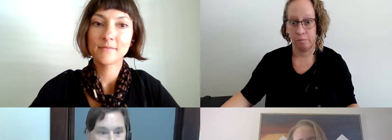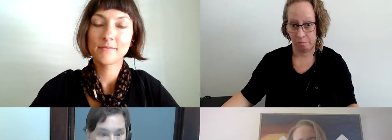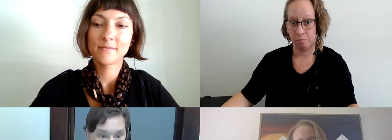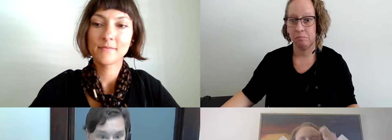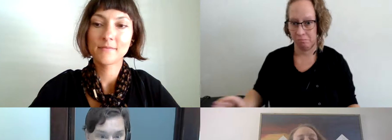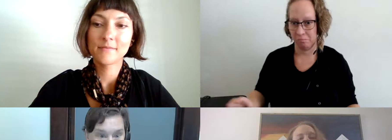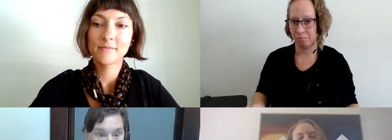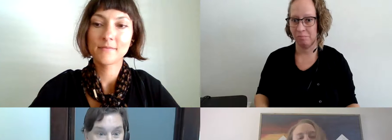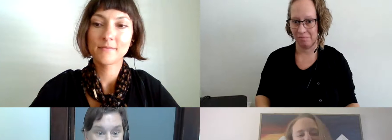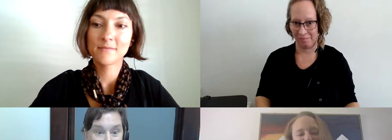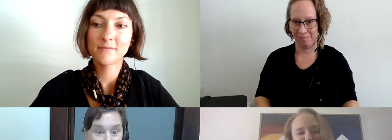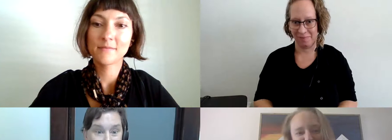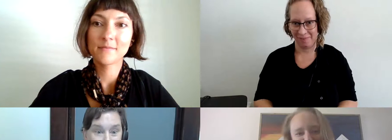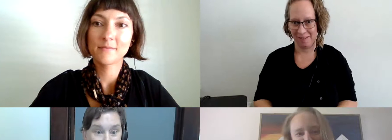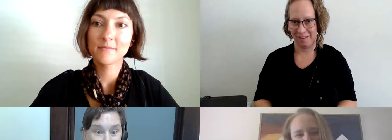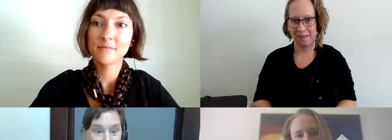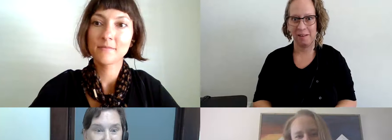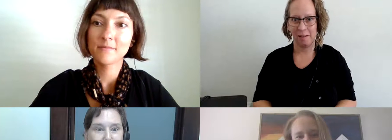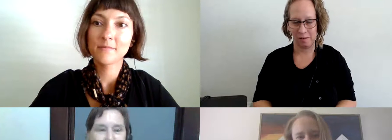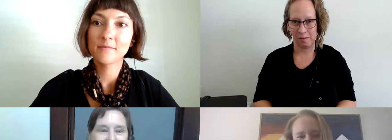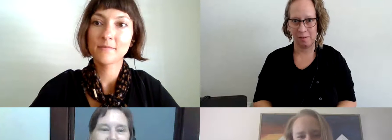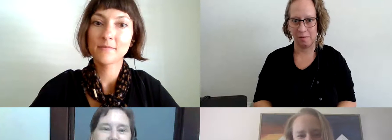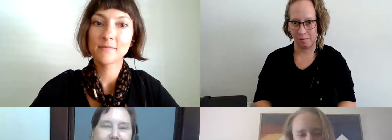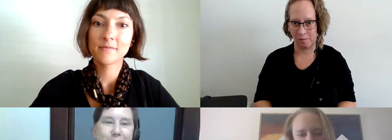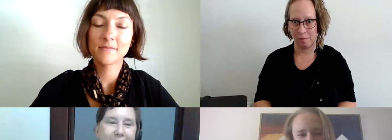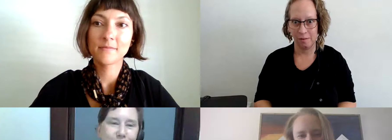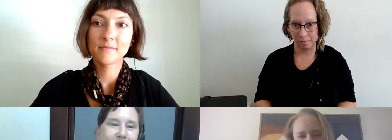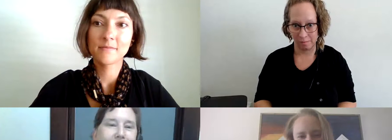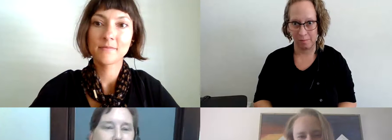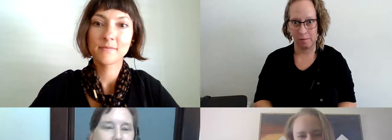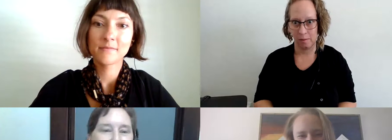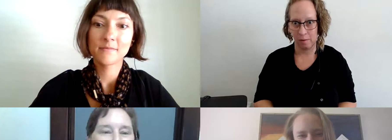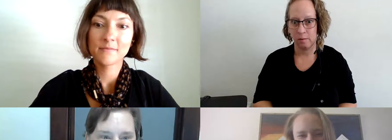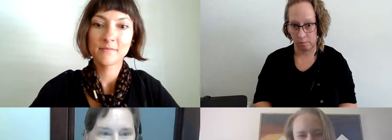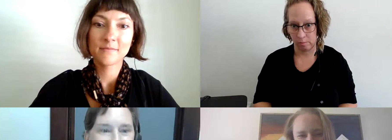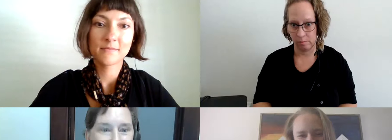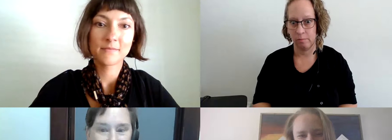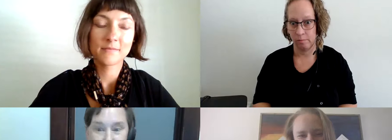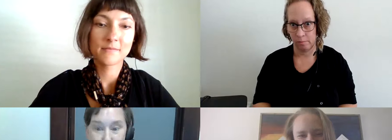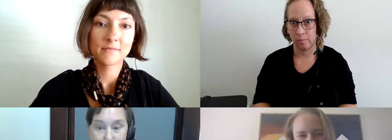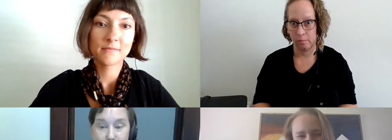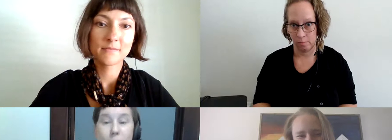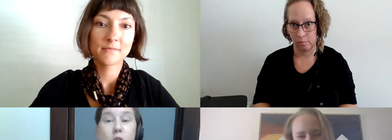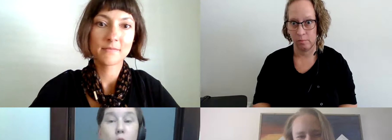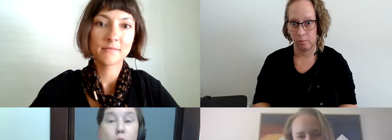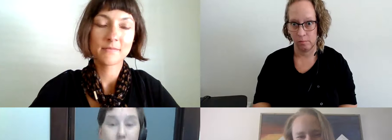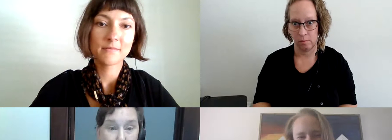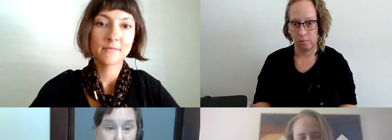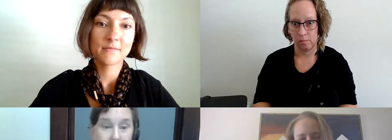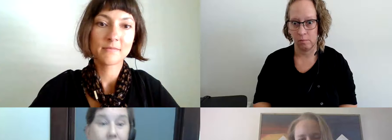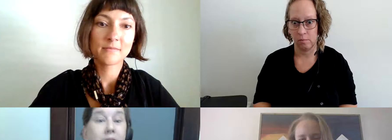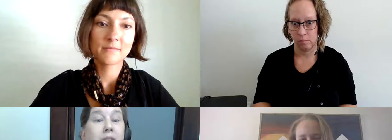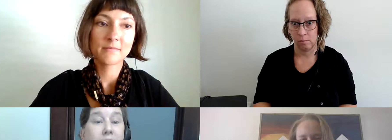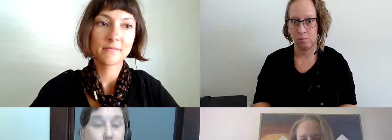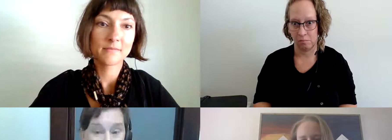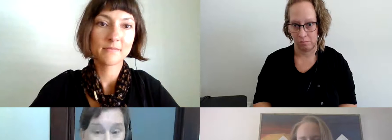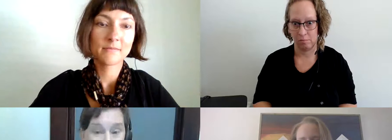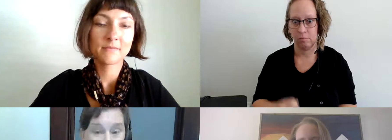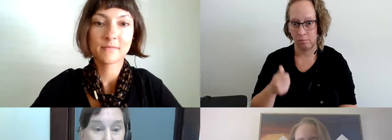And this is Kirsten. Sure. I'm sorry. I am actually not able to see the other interpreter, so I just want to make sure